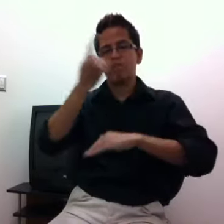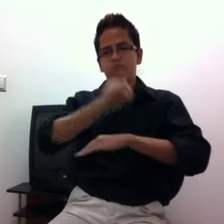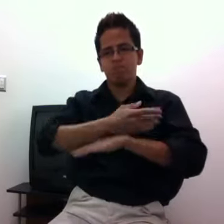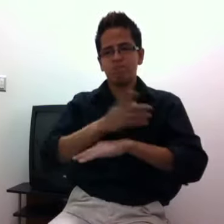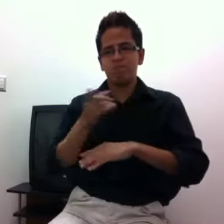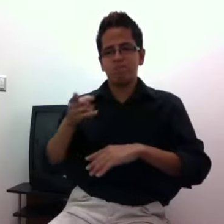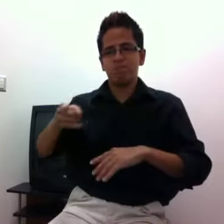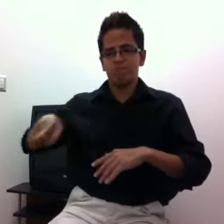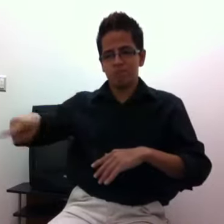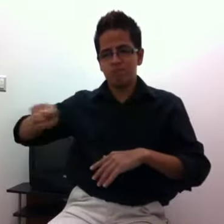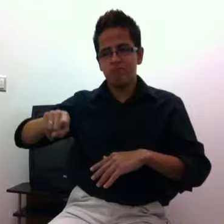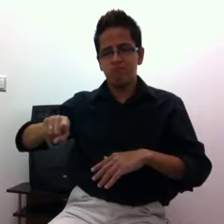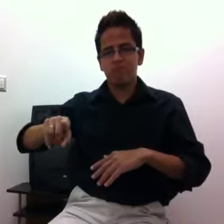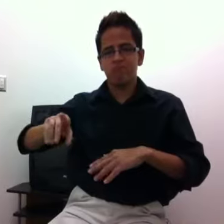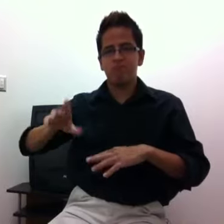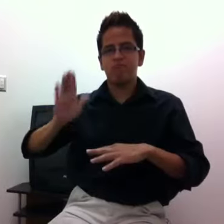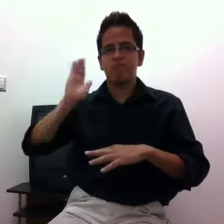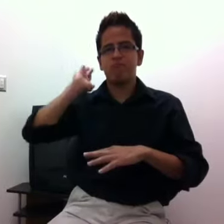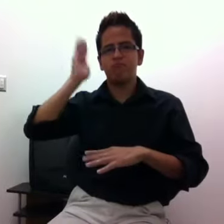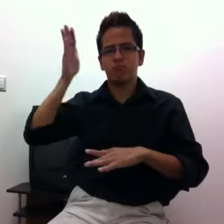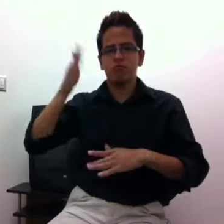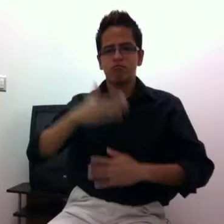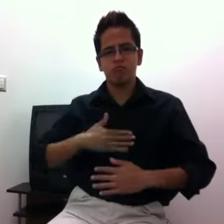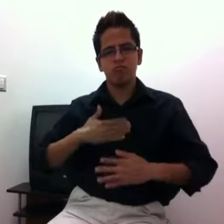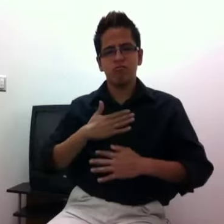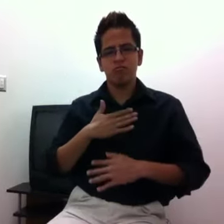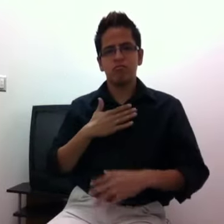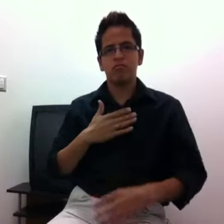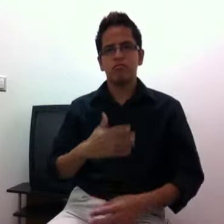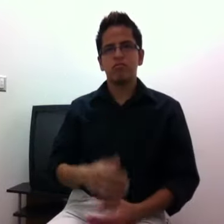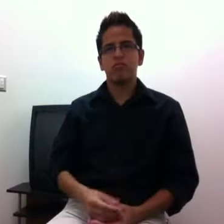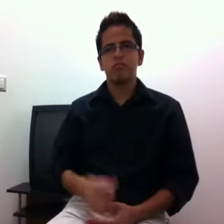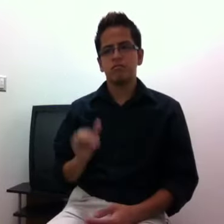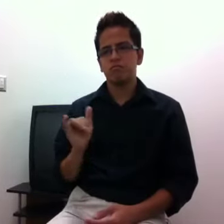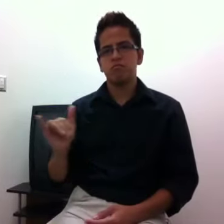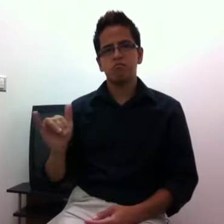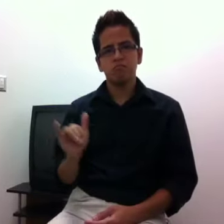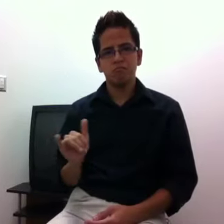through my life, and I hope one day they'll come to love antiques just as I do.